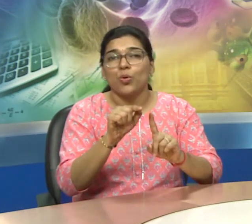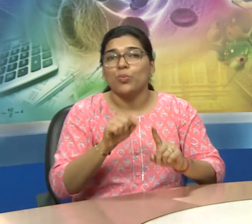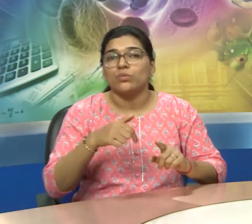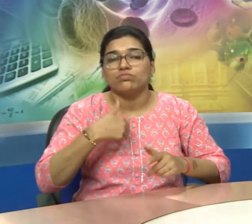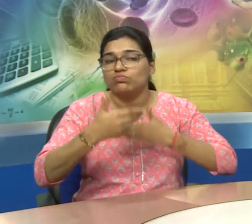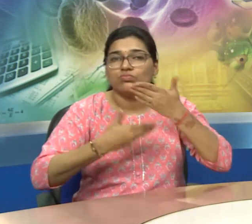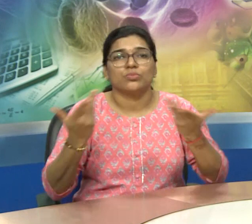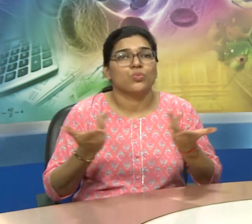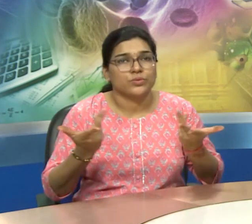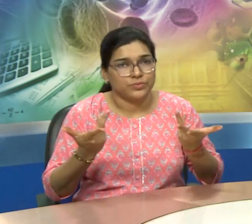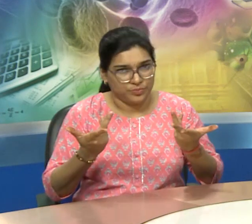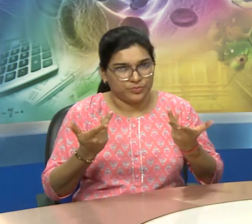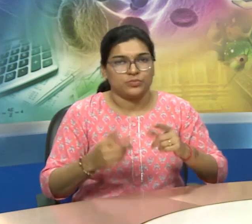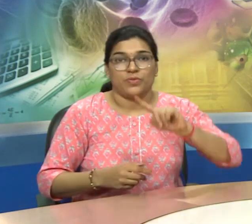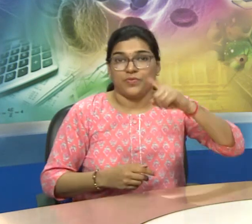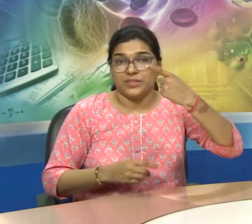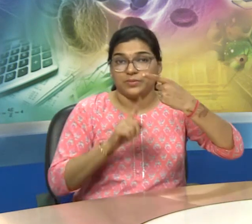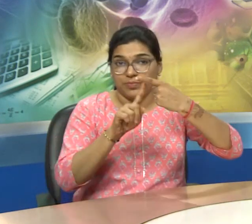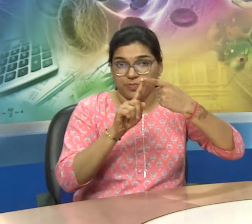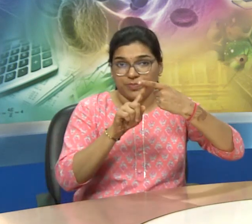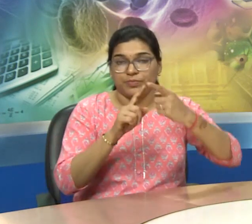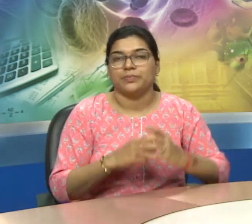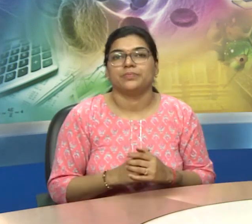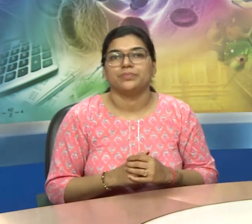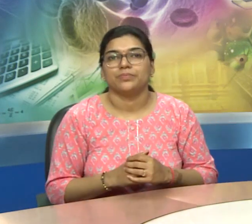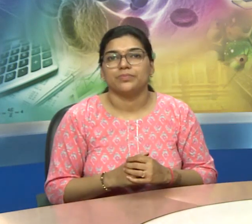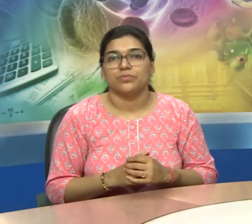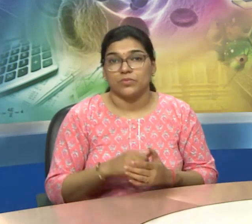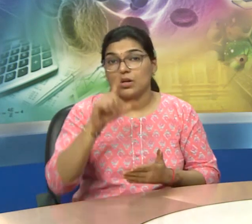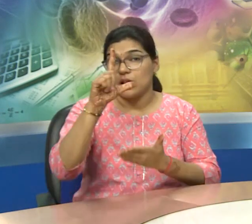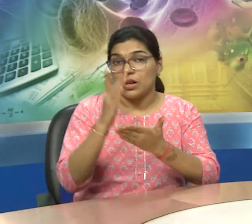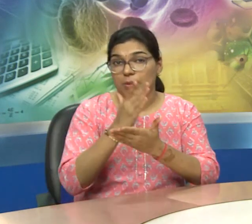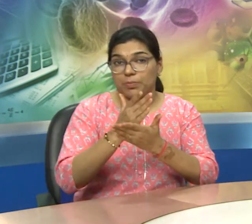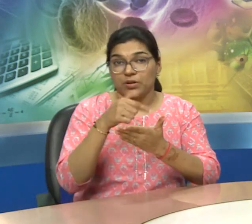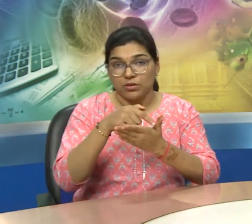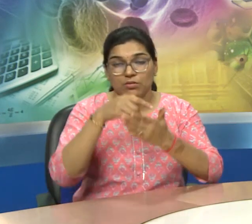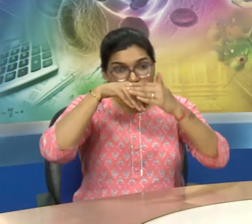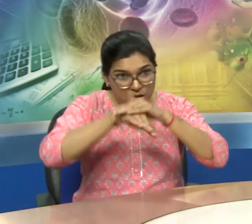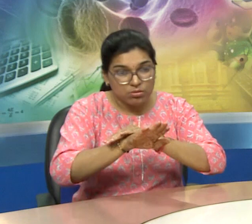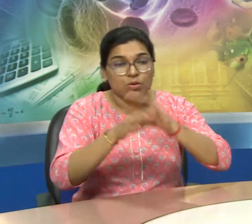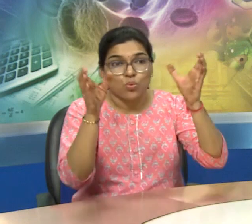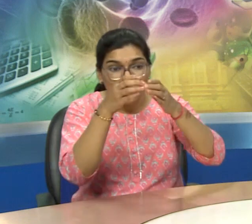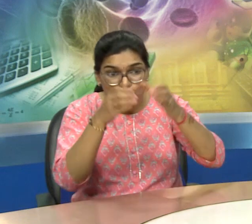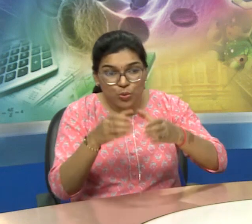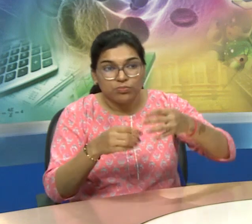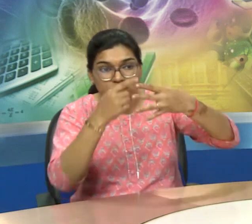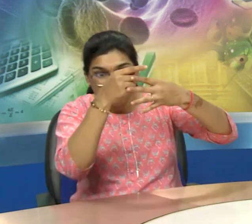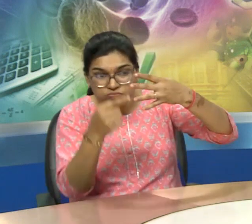Let us now see the objectives of this video. The first objective is to